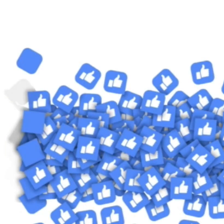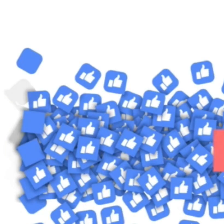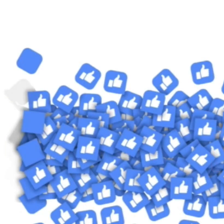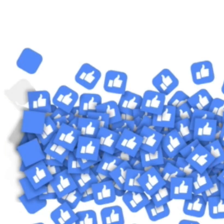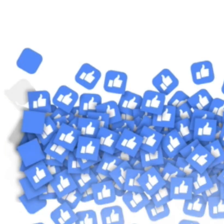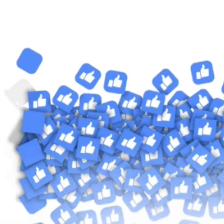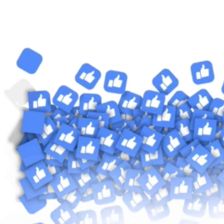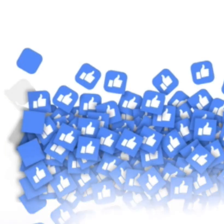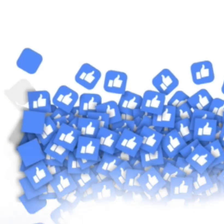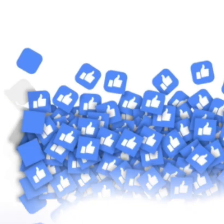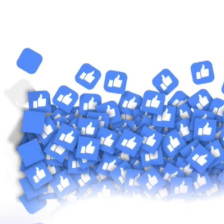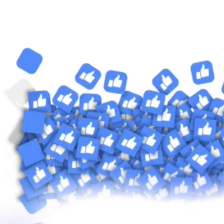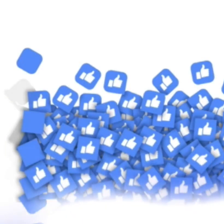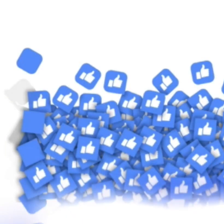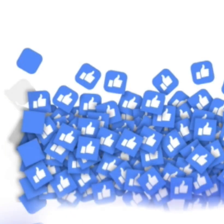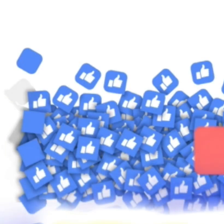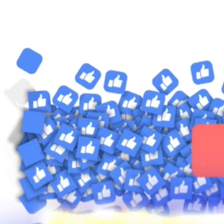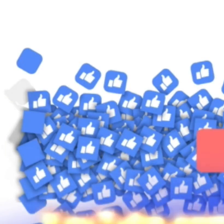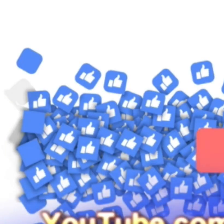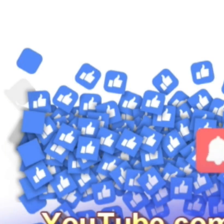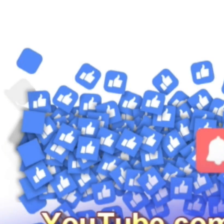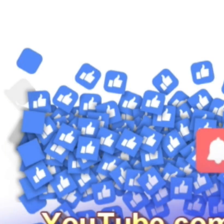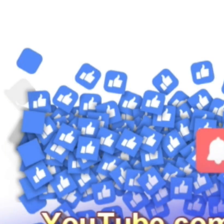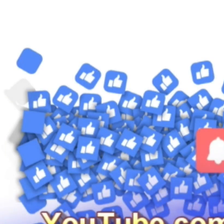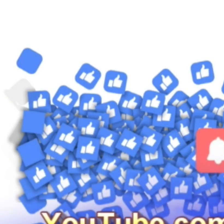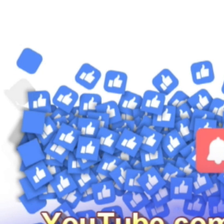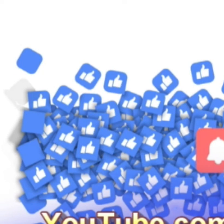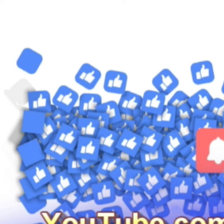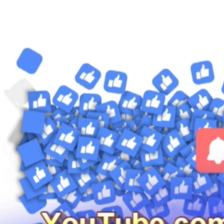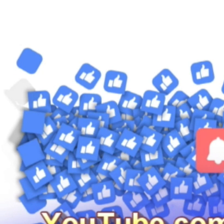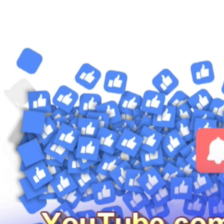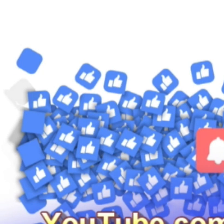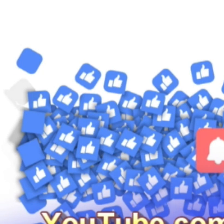and if you haven't already, please consider subscribing